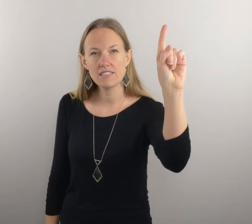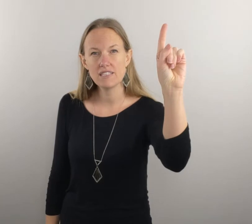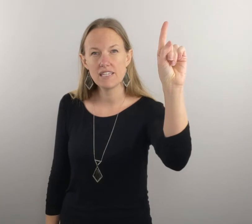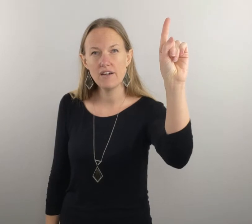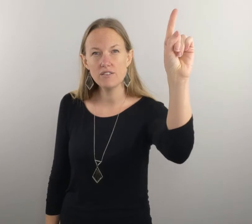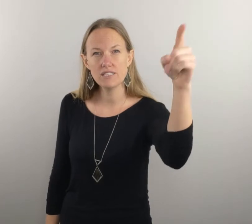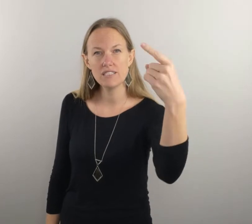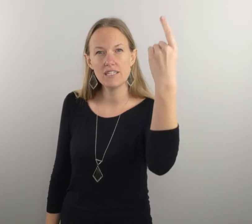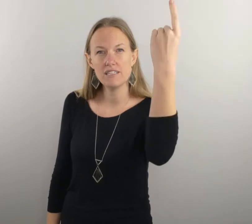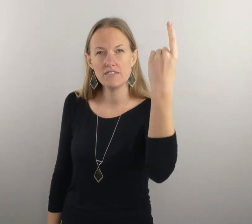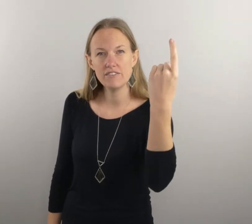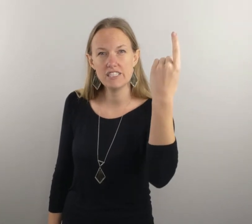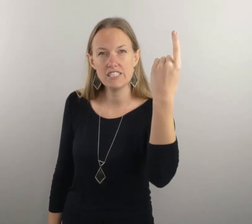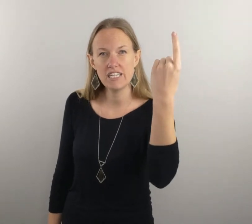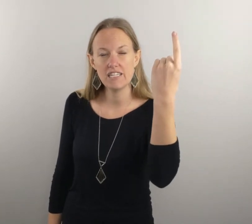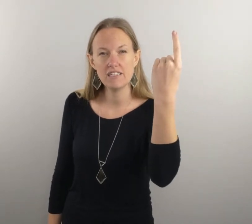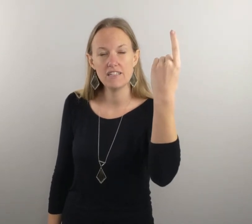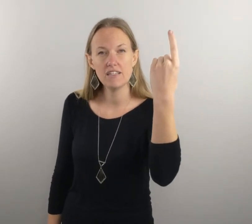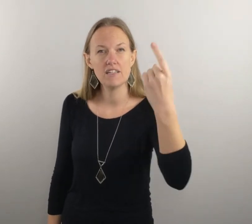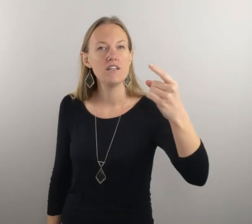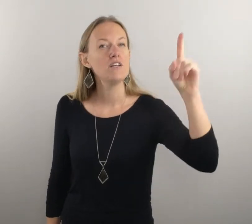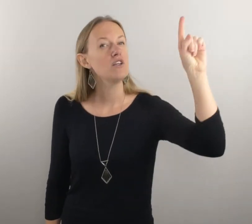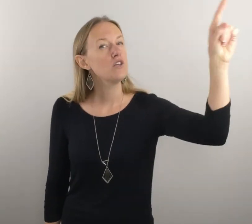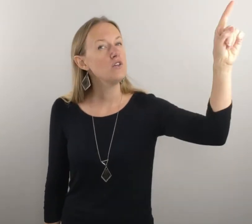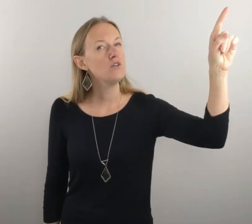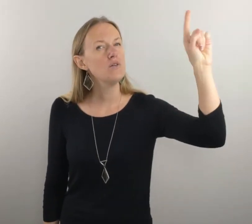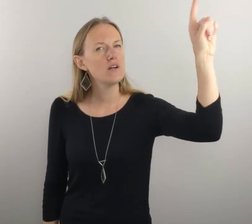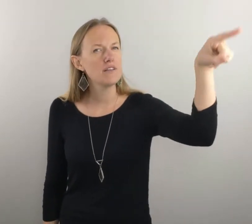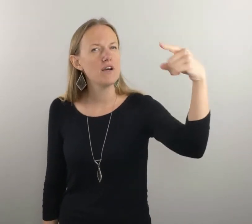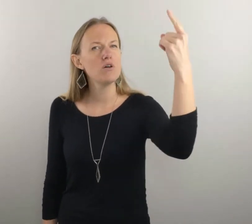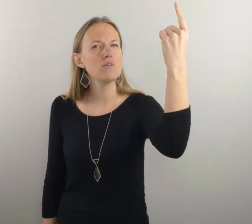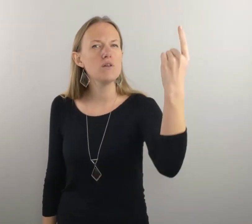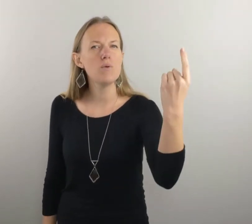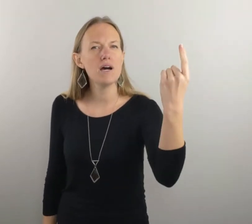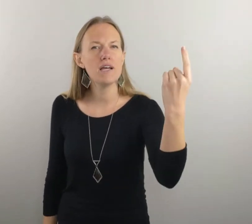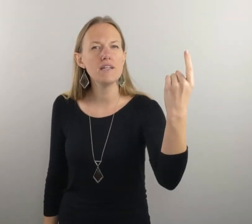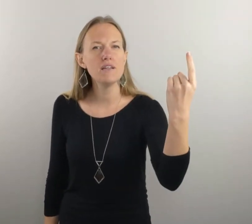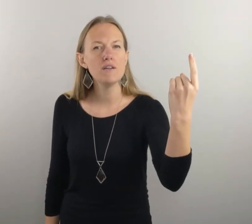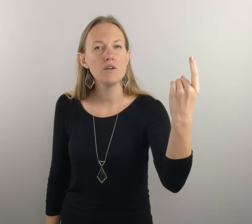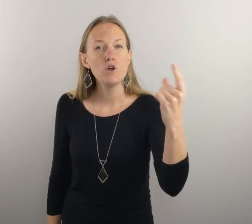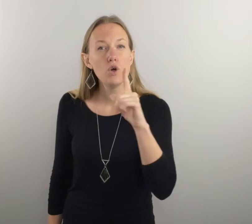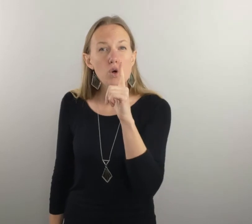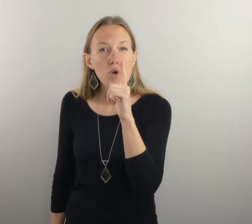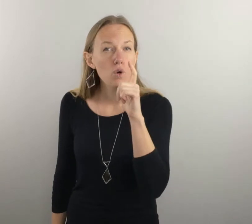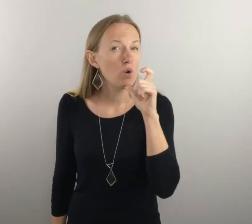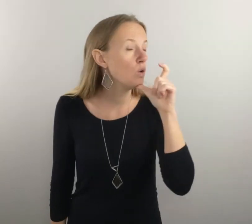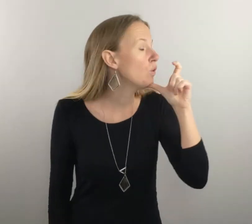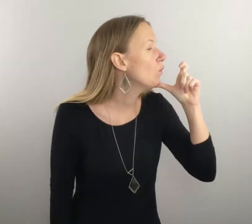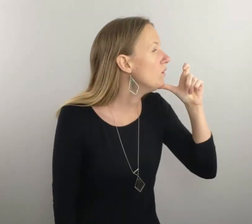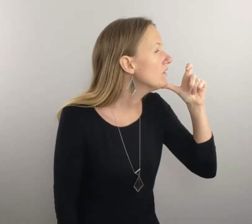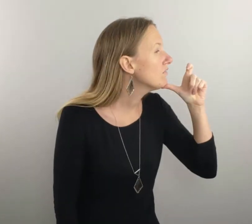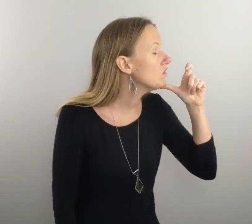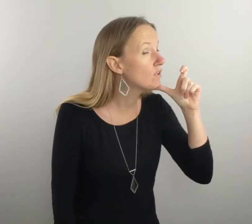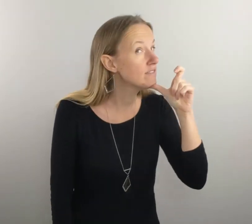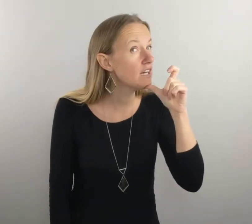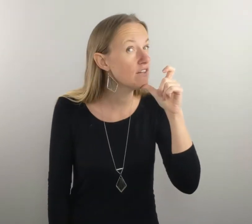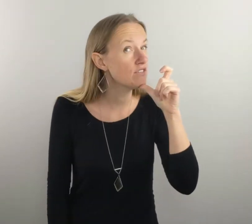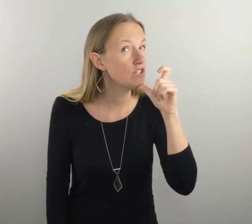starts out, and then you finish in. You are the only one who, if you don't have time for who,